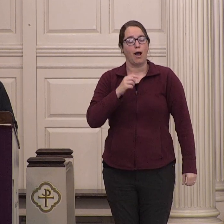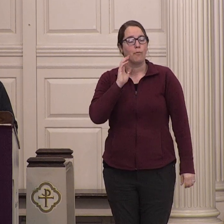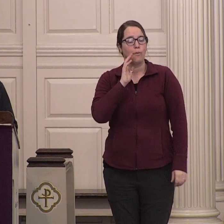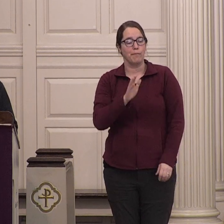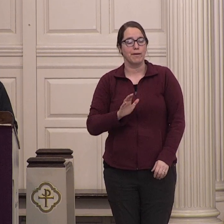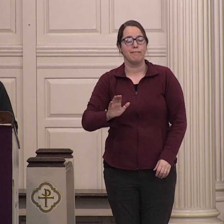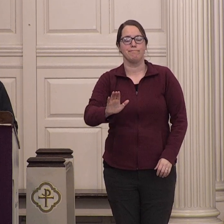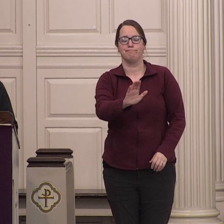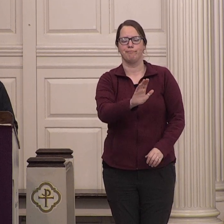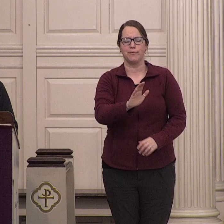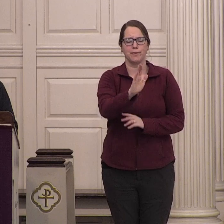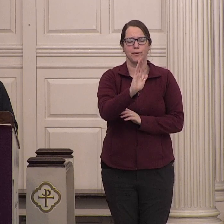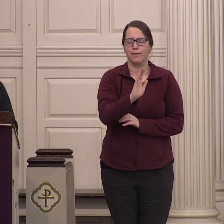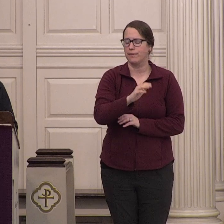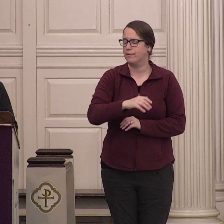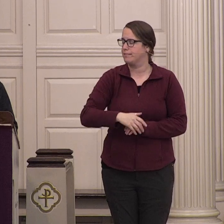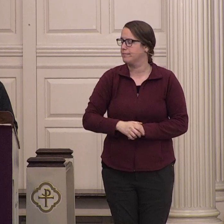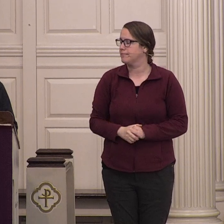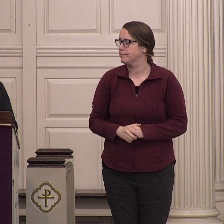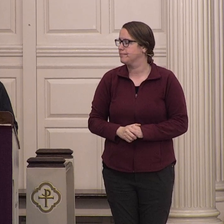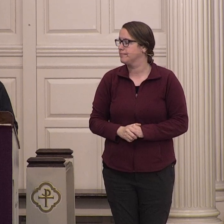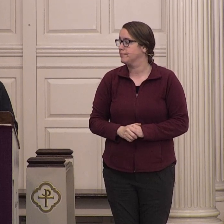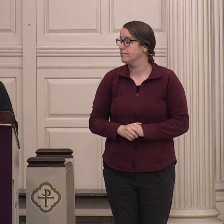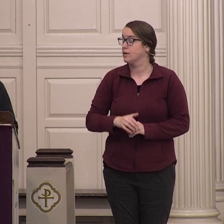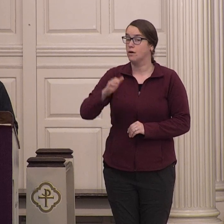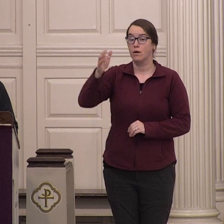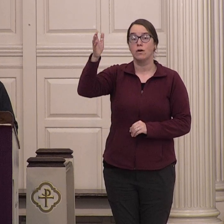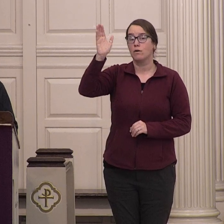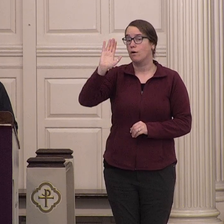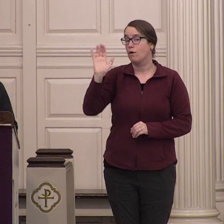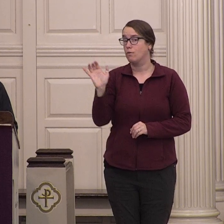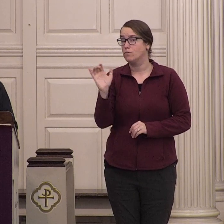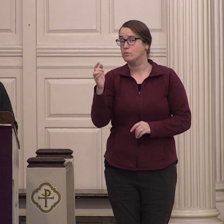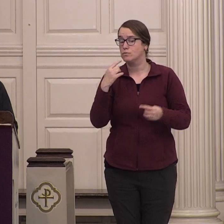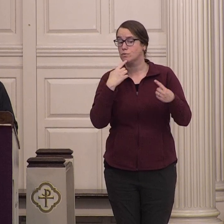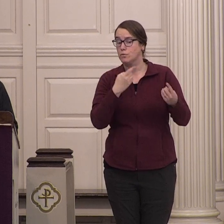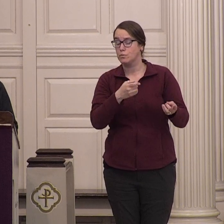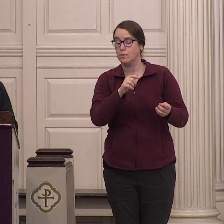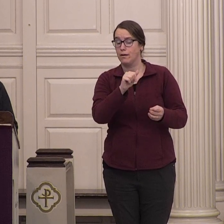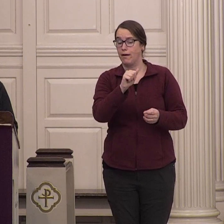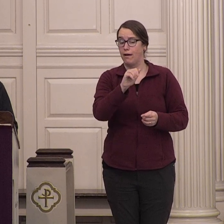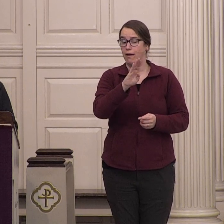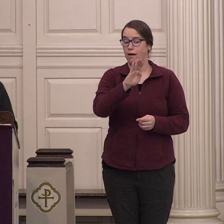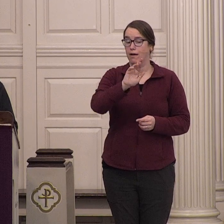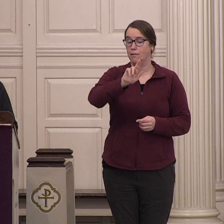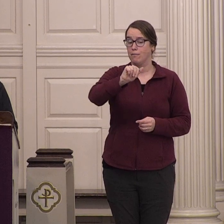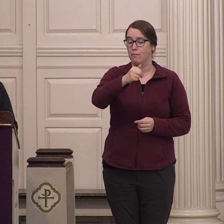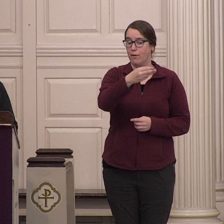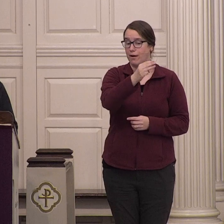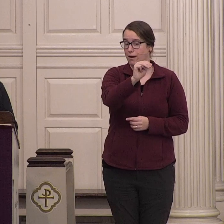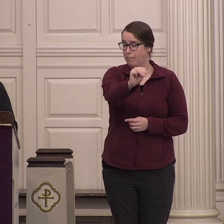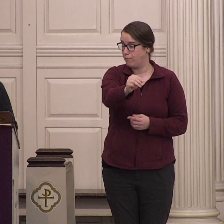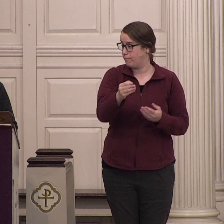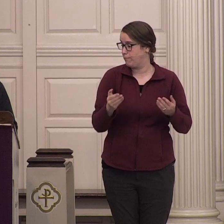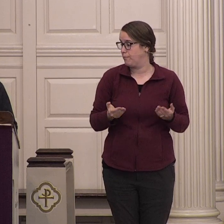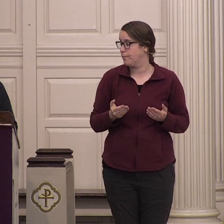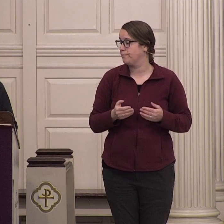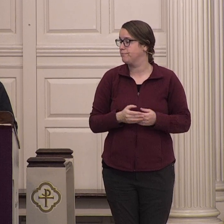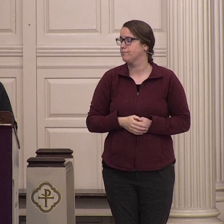God also said to Abraham, "On your part, you and your descendants after you must keep